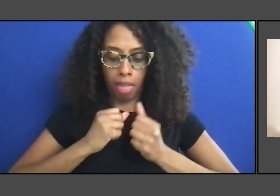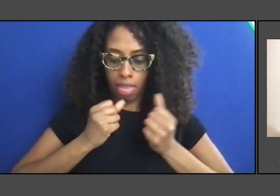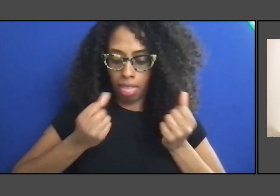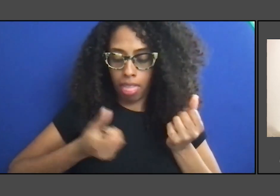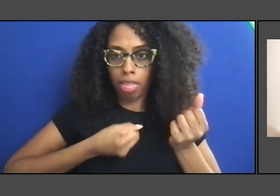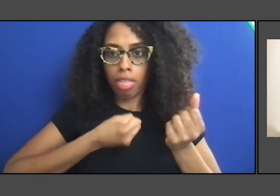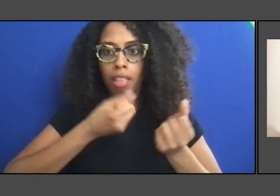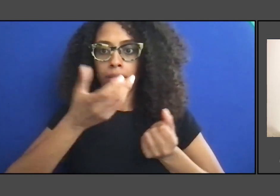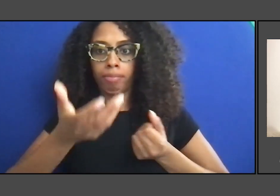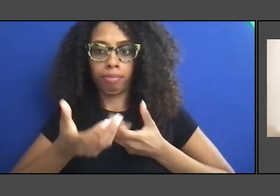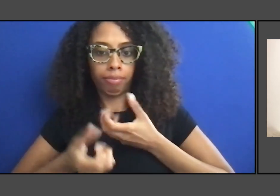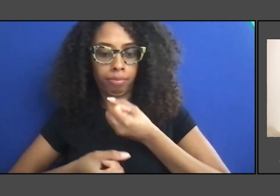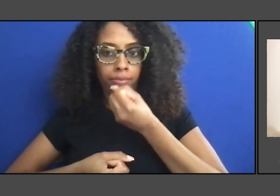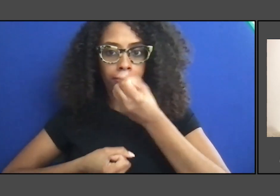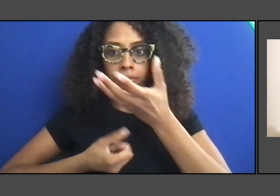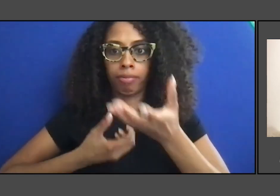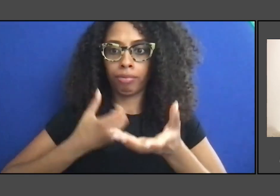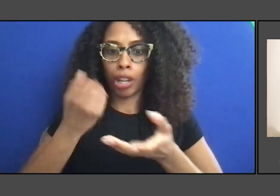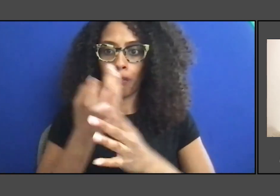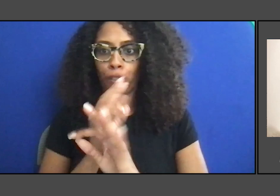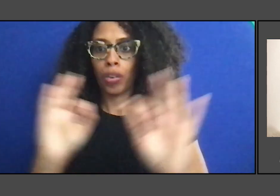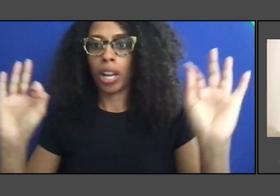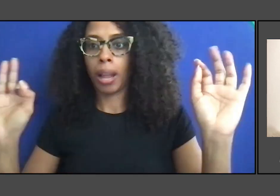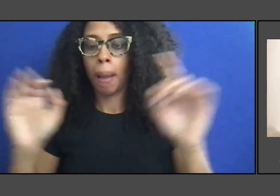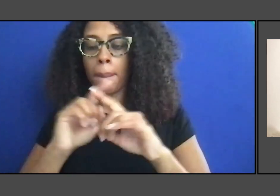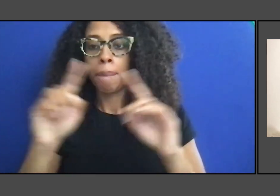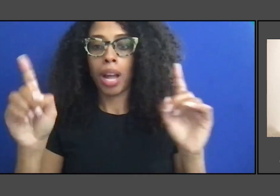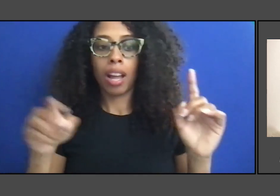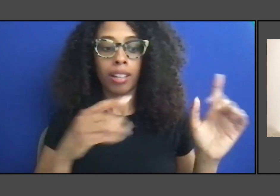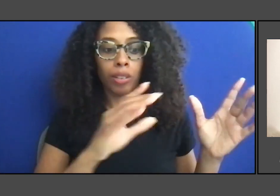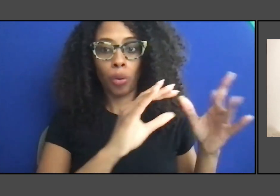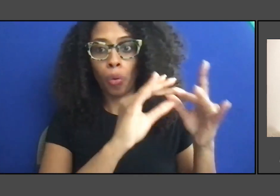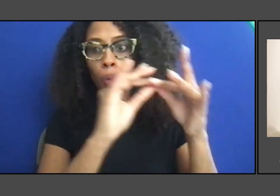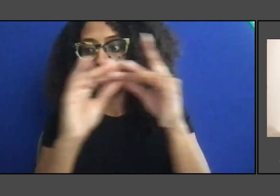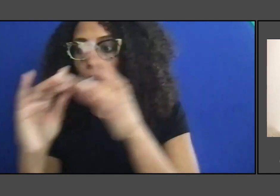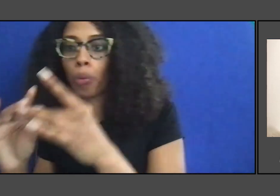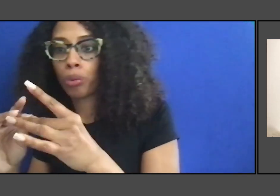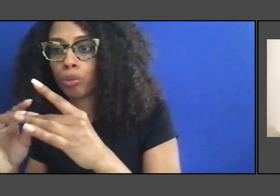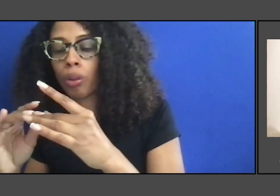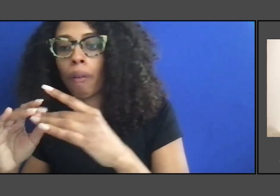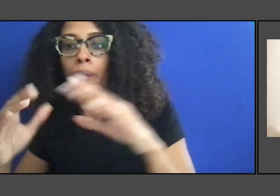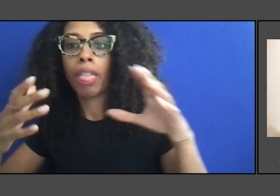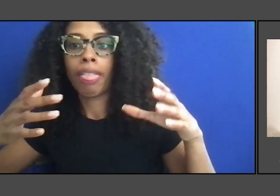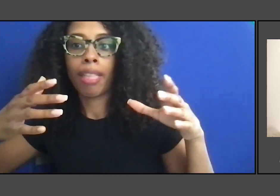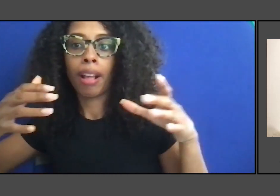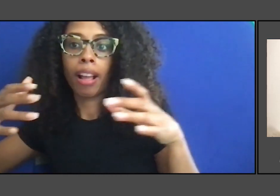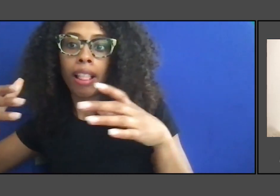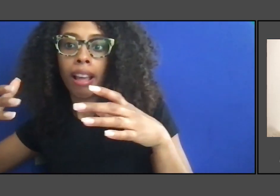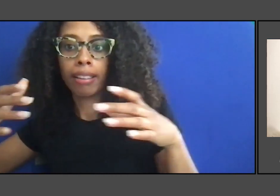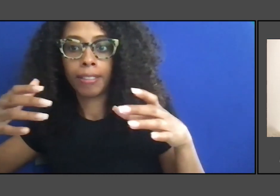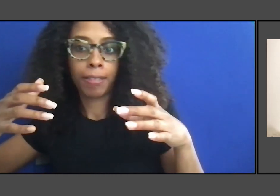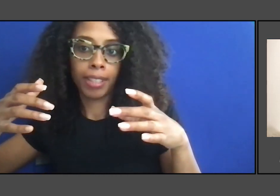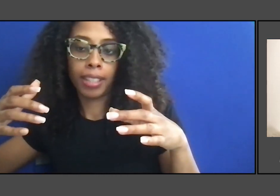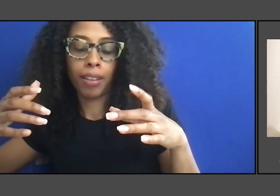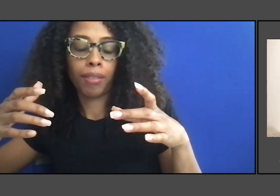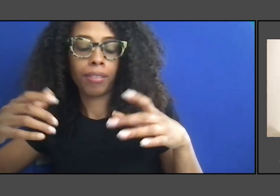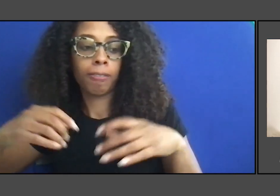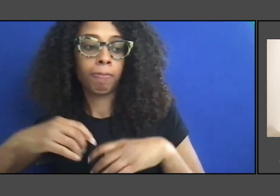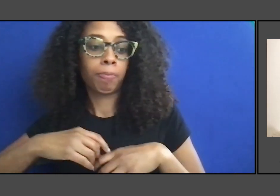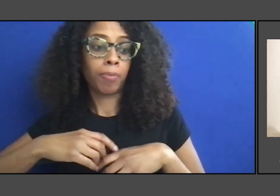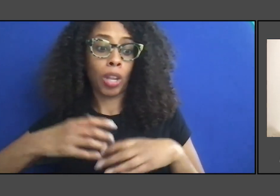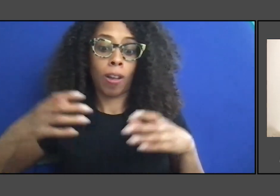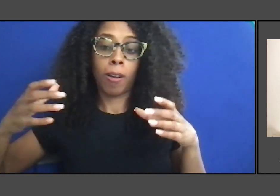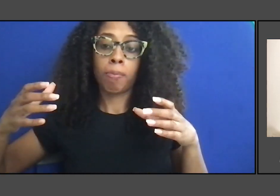but always coming back to the collective, right? Always moving forward as a community